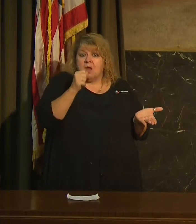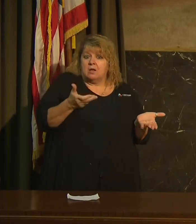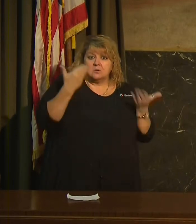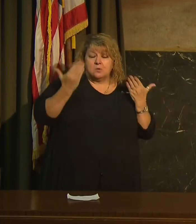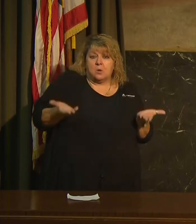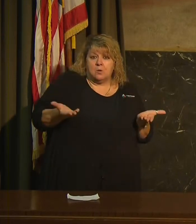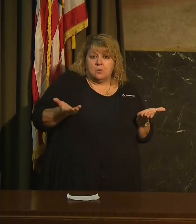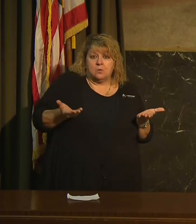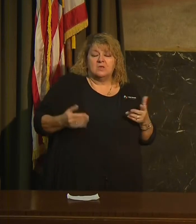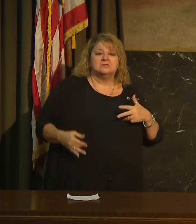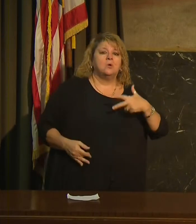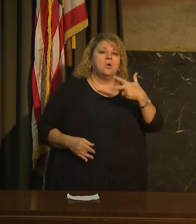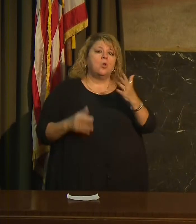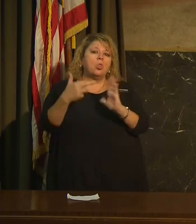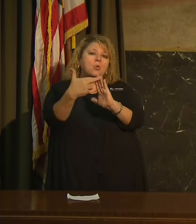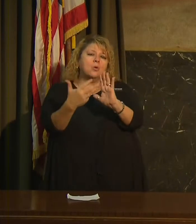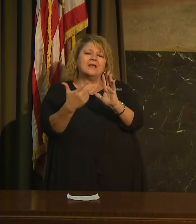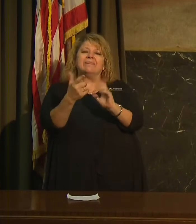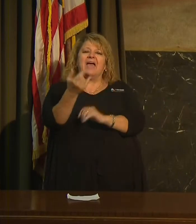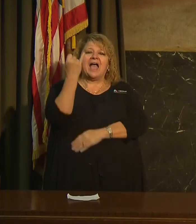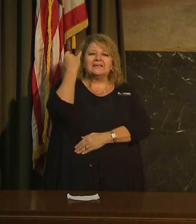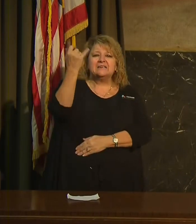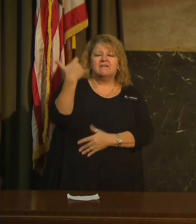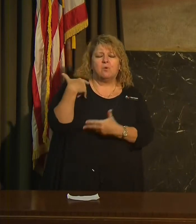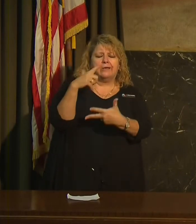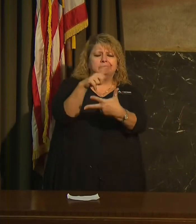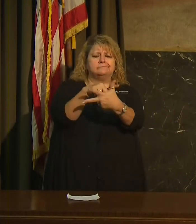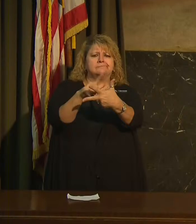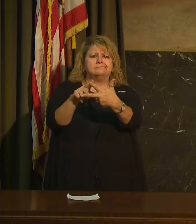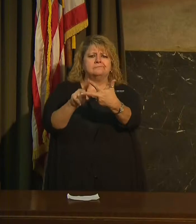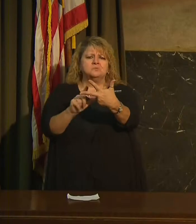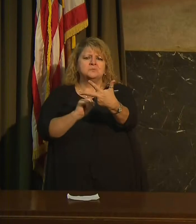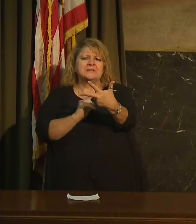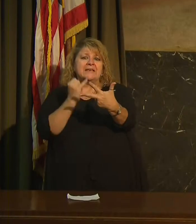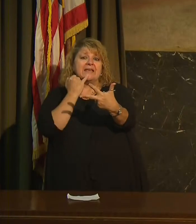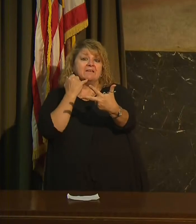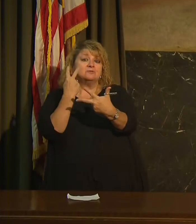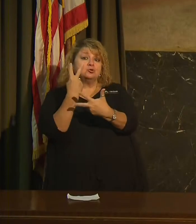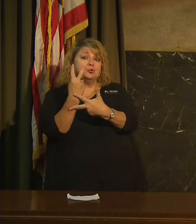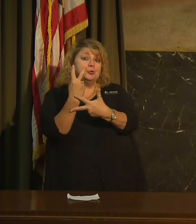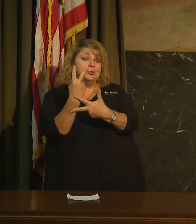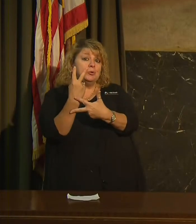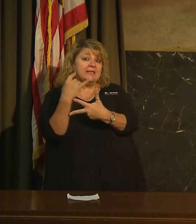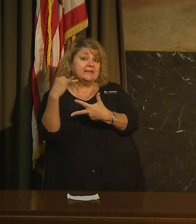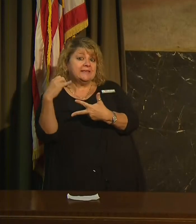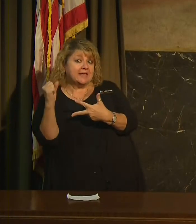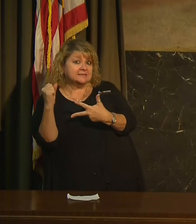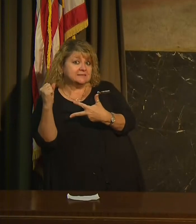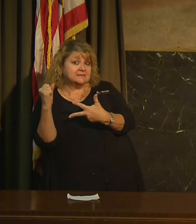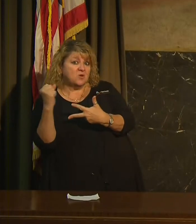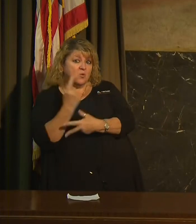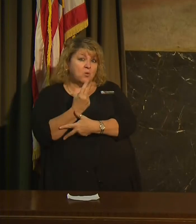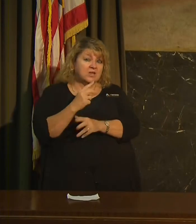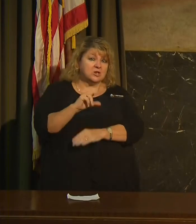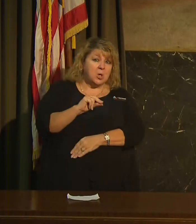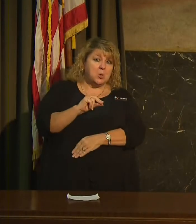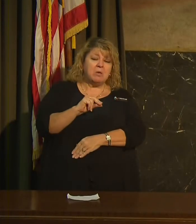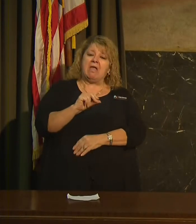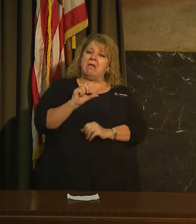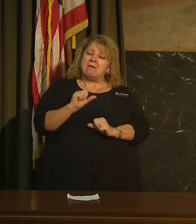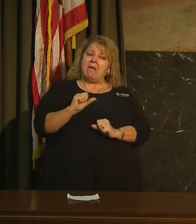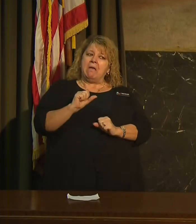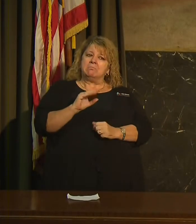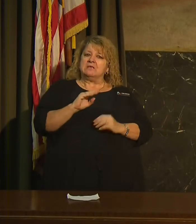unsure, use the 2 out of 3 rule in order to slow the spread and make sure that you are as safe as you can